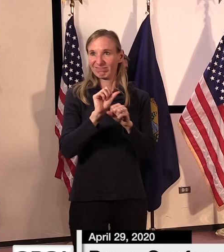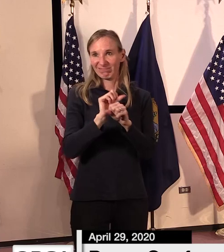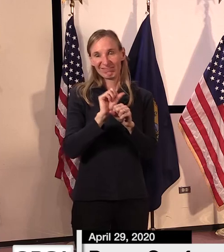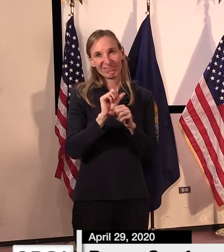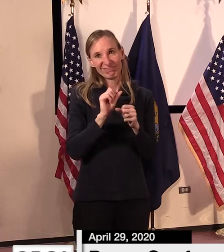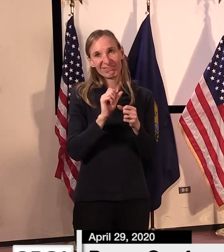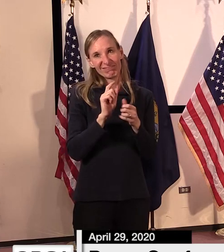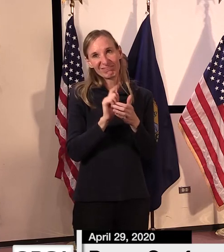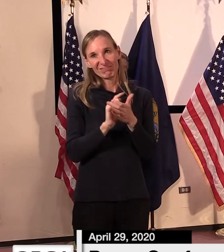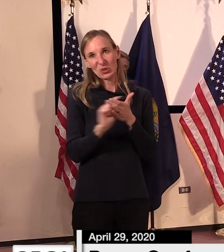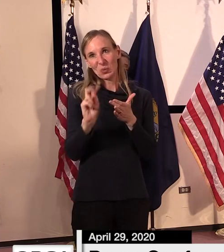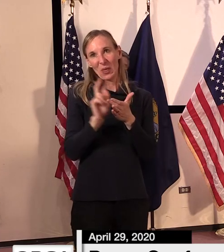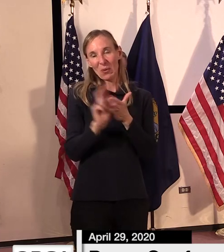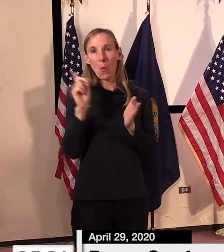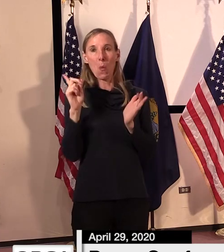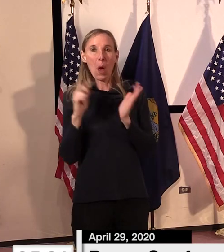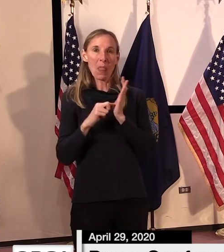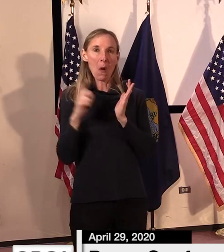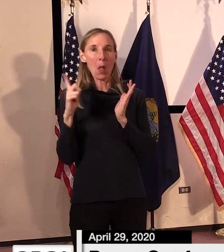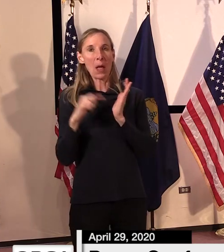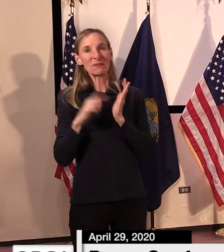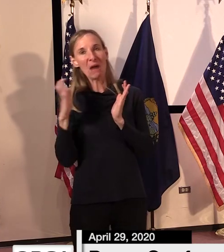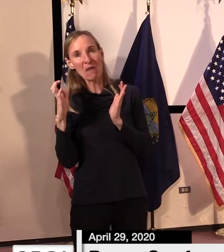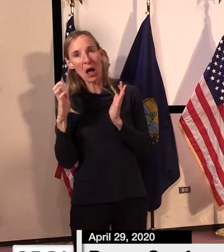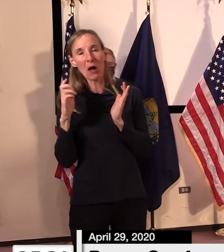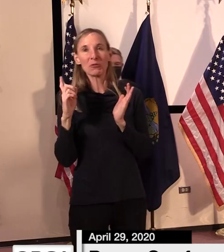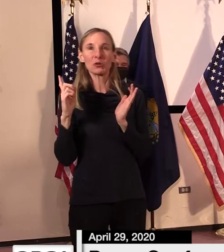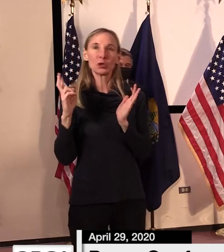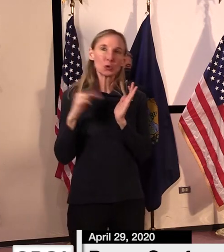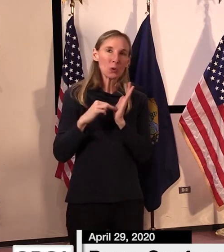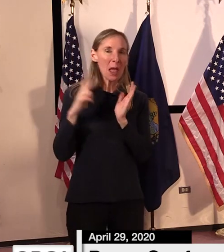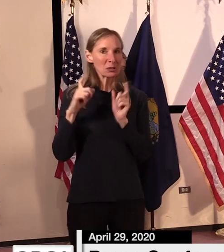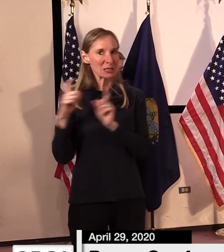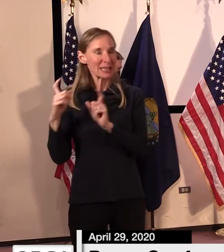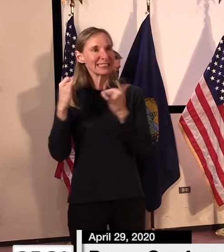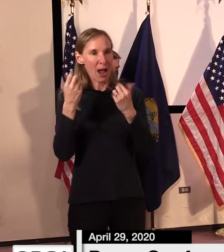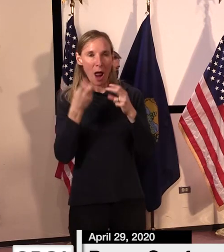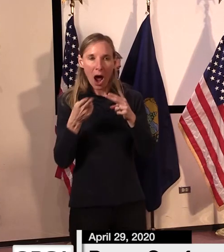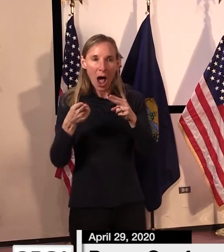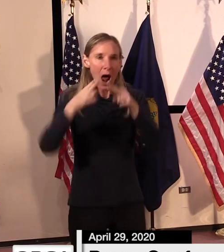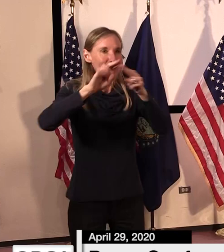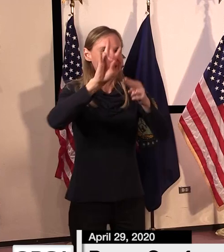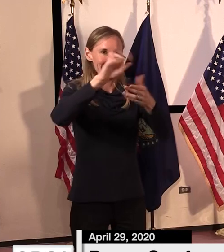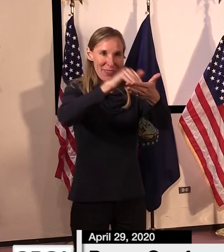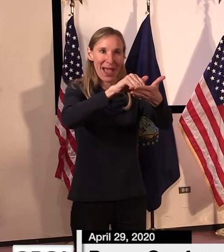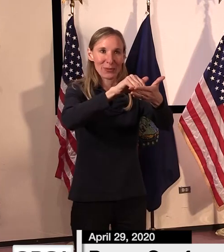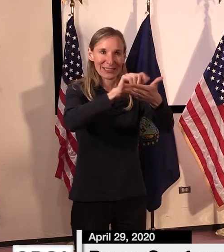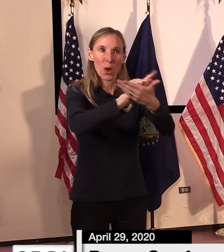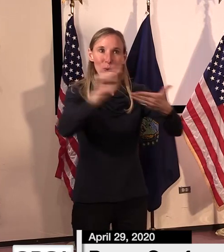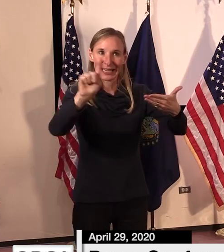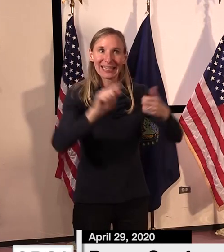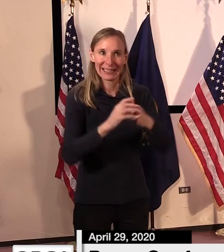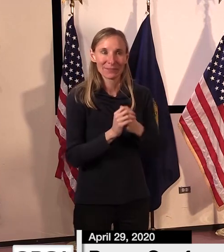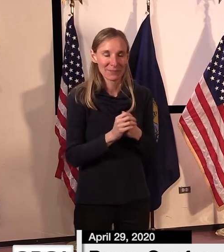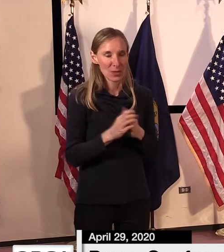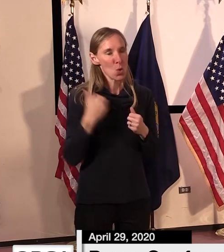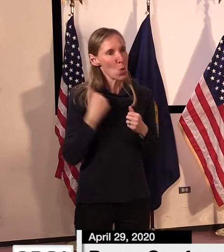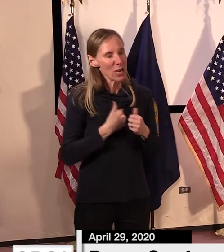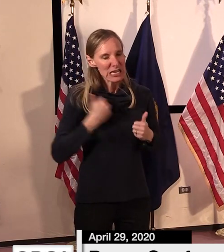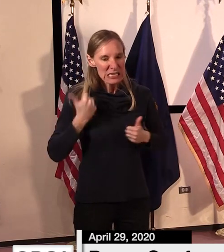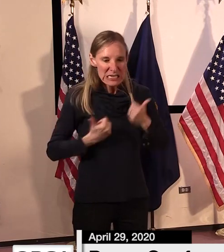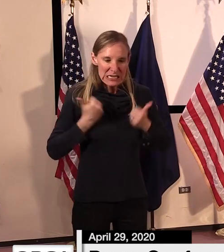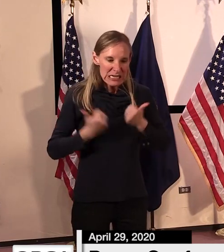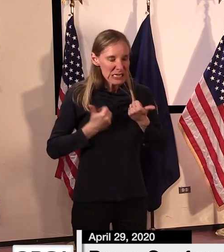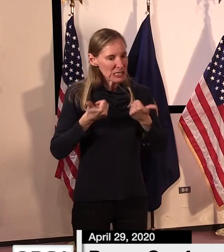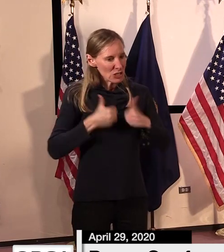last several weeks. Ever since the start of this pandemic, as a state, we've worked aggressively to